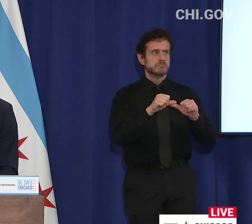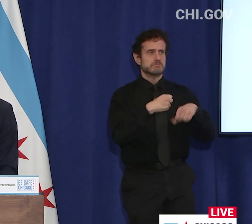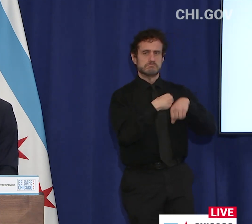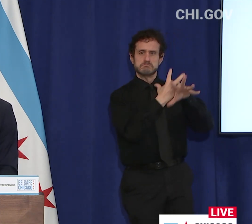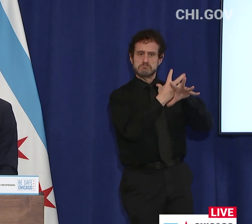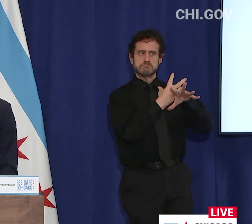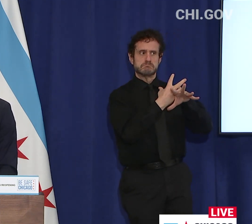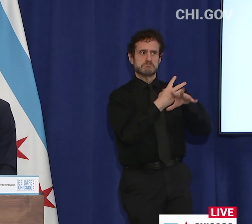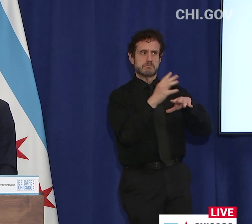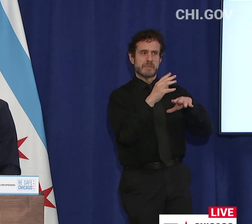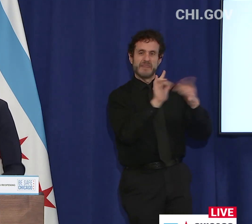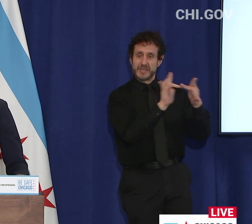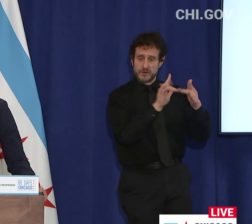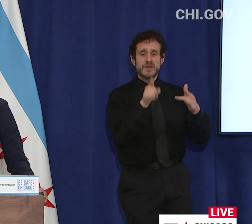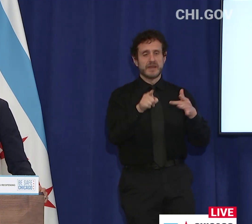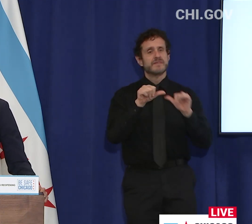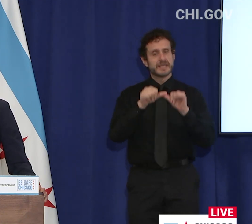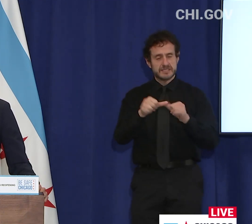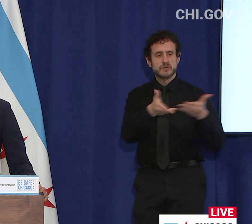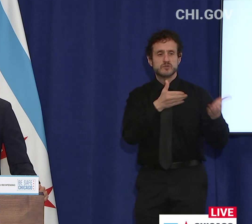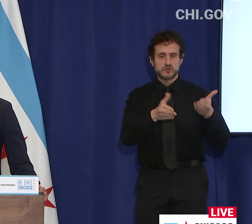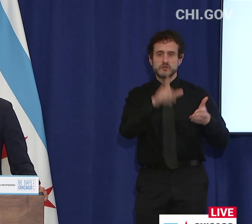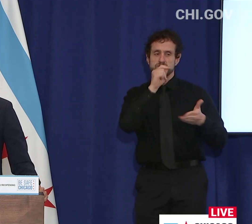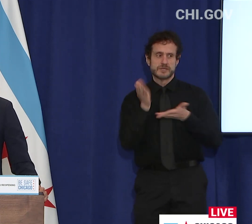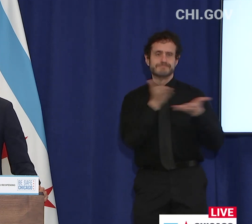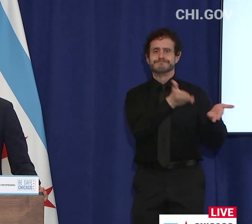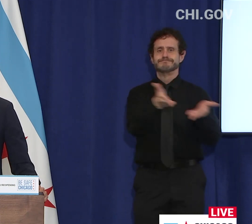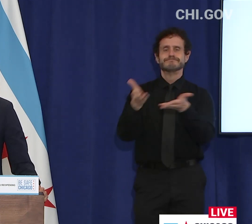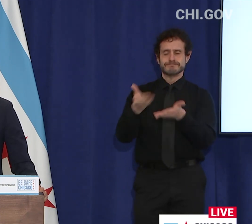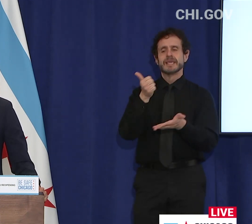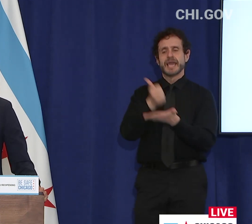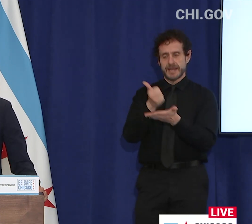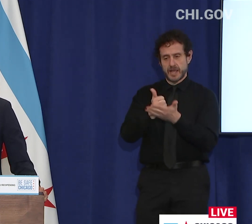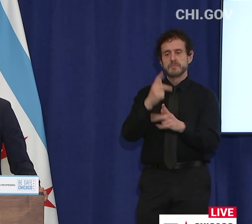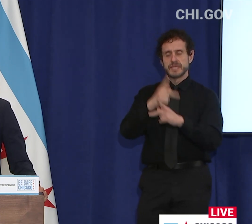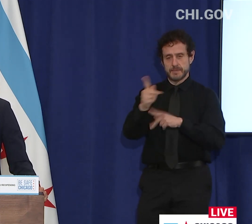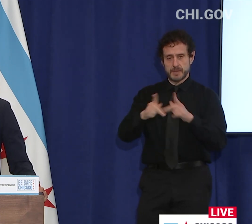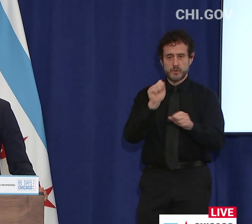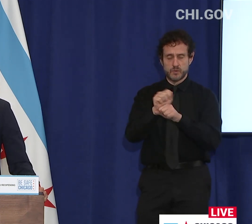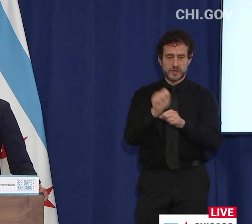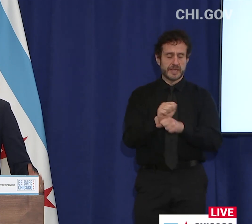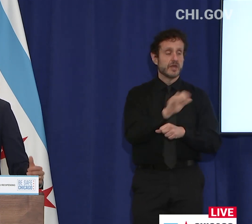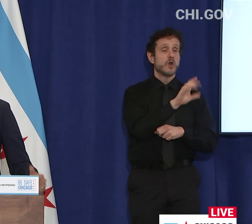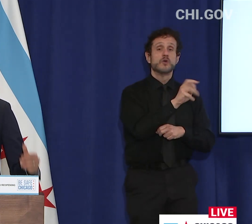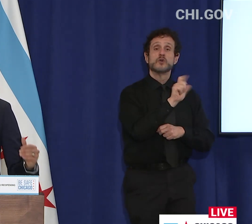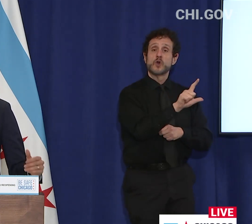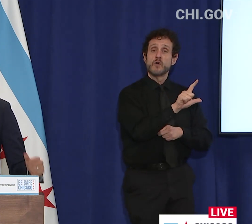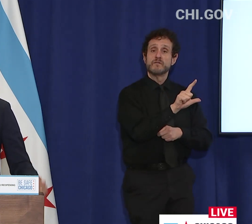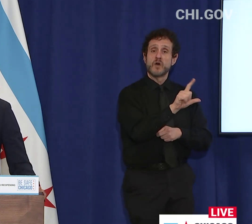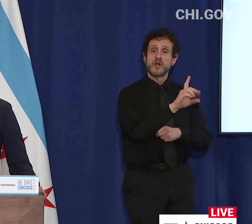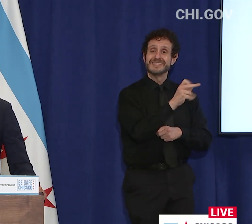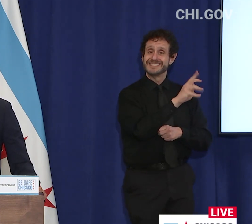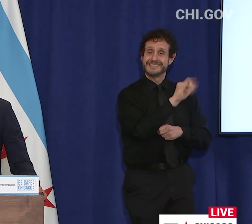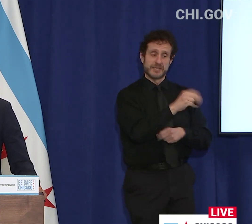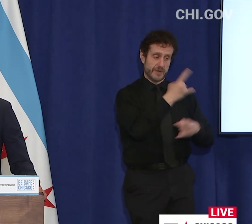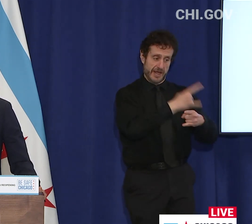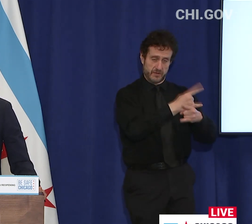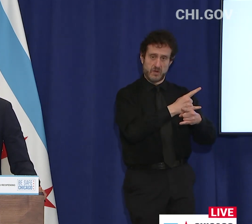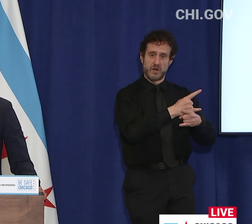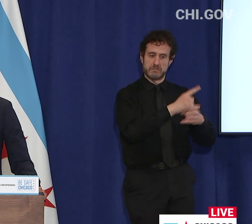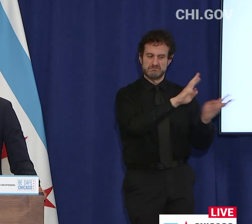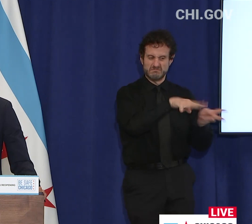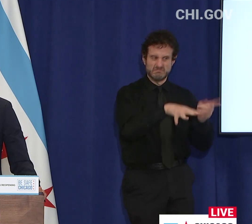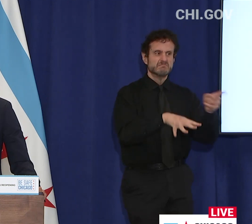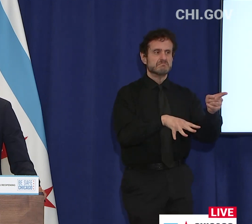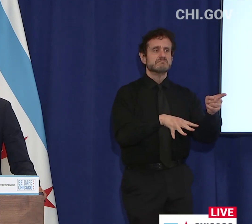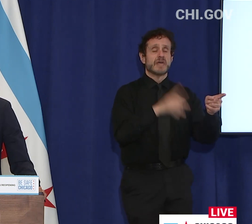her employees working. Over on the north side, Koval Distillery stepped up by donating over 3,000 gallons of hand